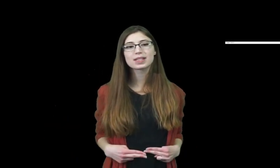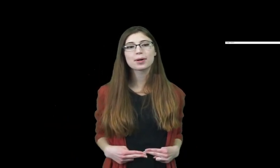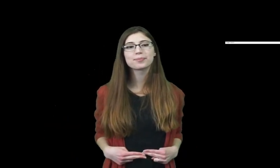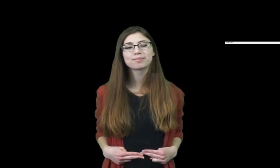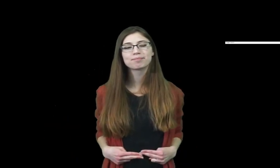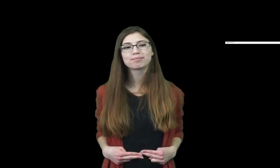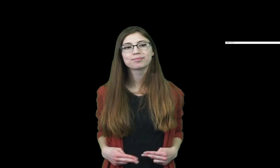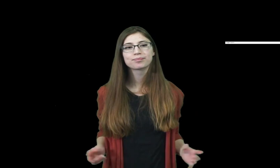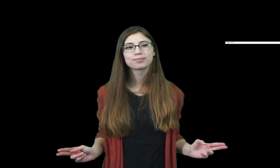Seatbelt.